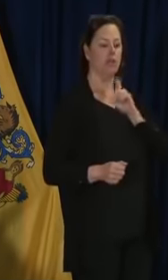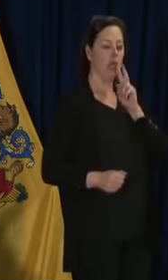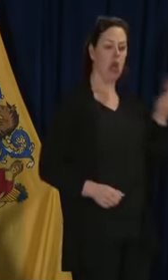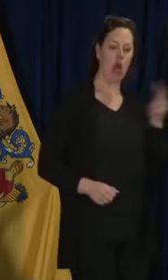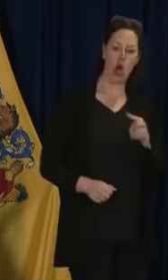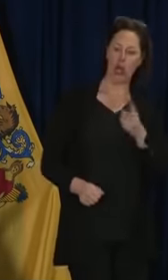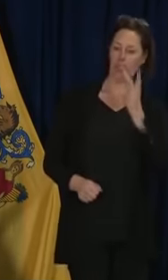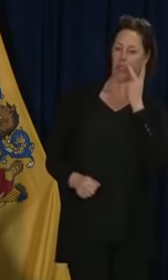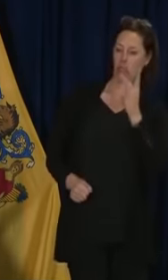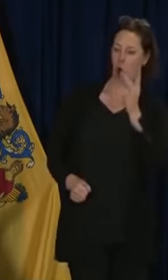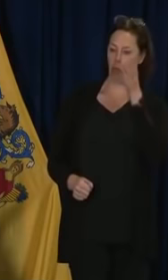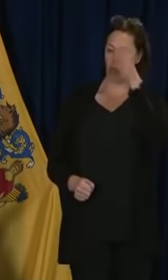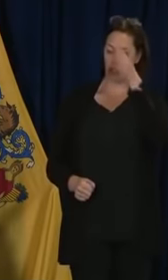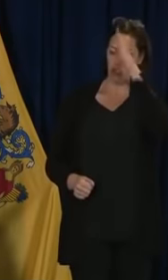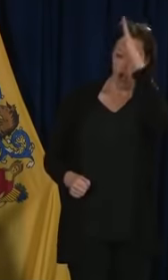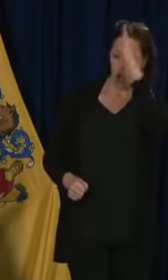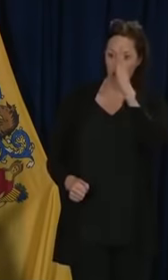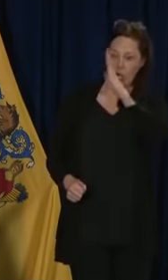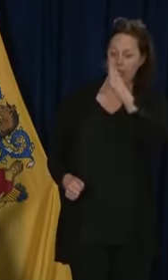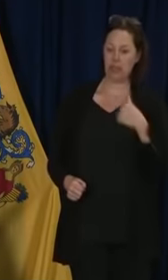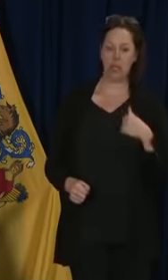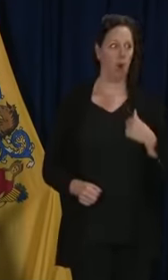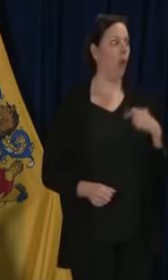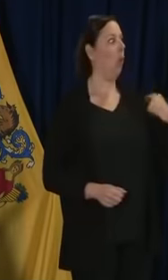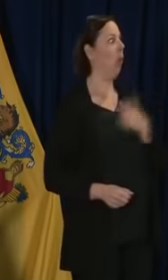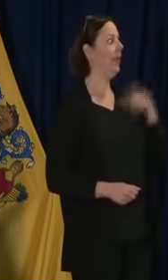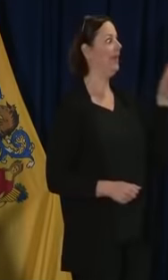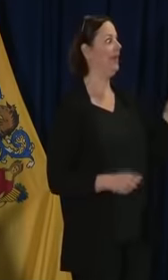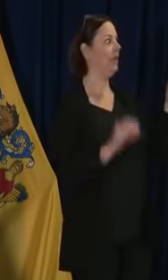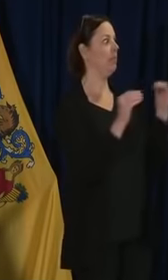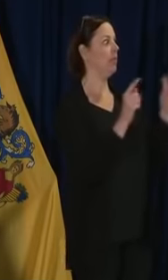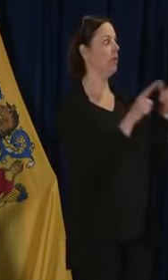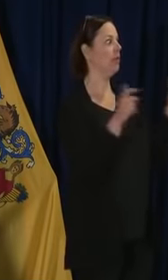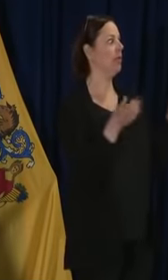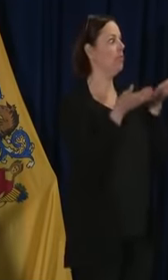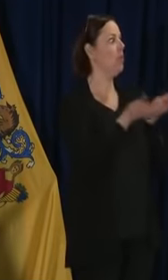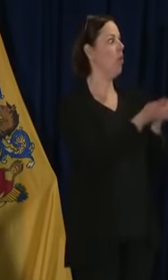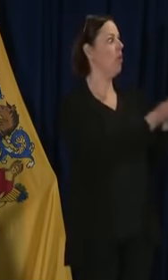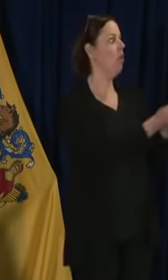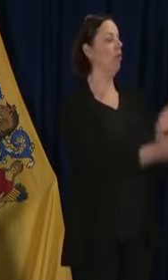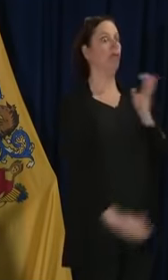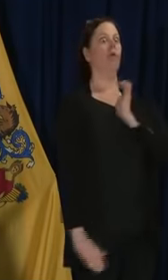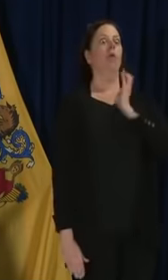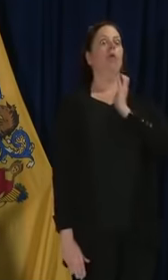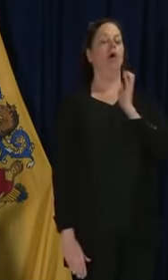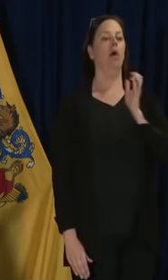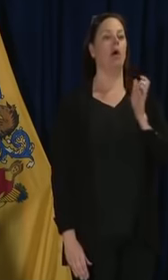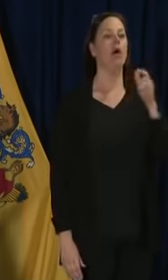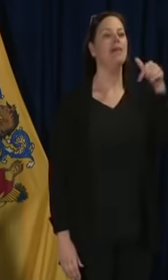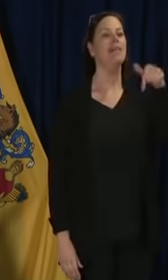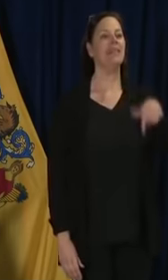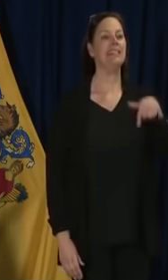shark, he turned around and said, "We're going to need a bigger boat." And what you're hearing from us today is a bigger